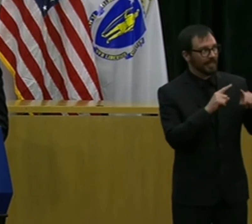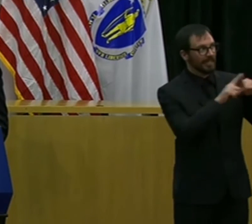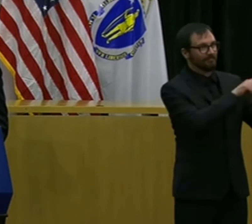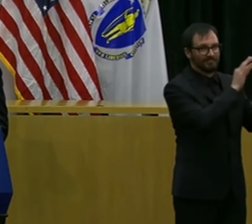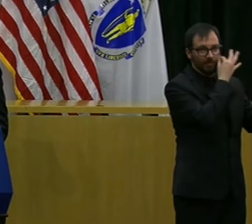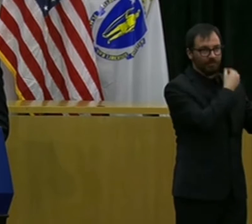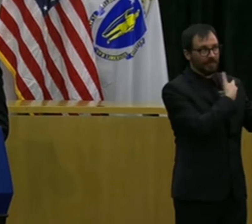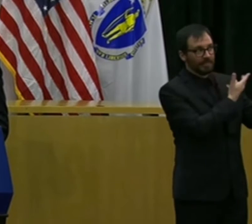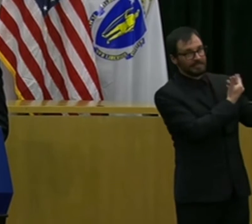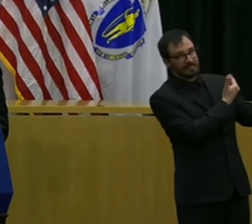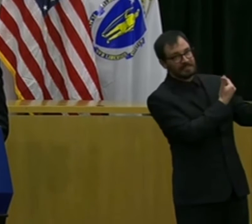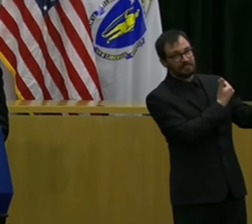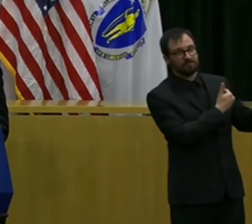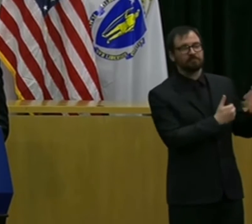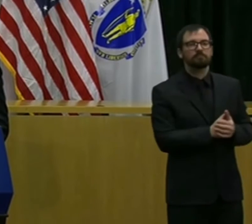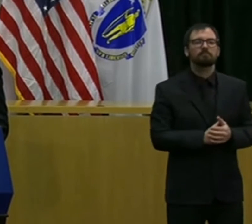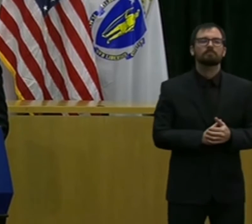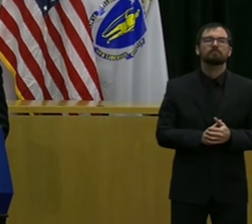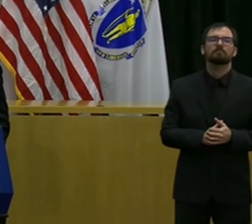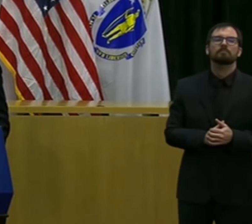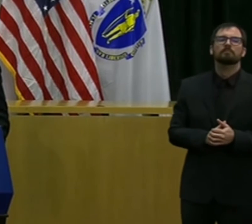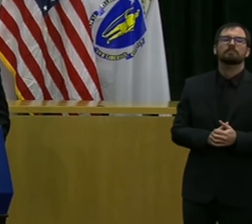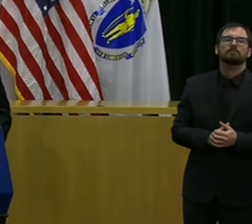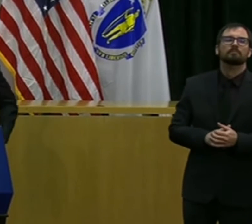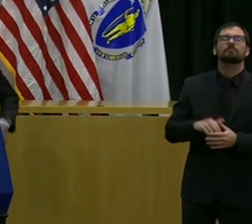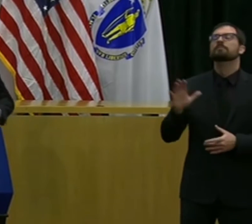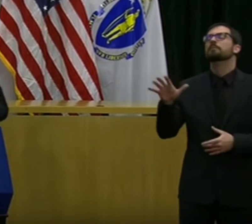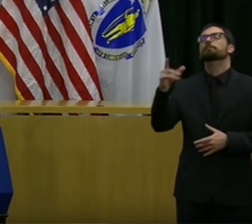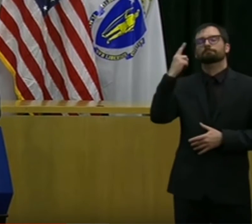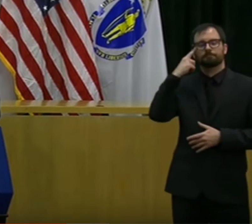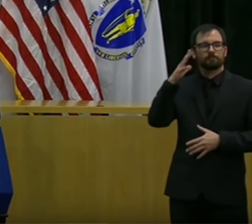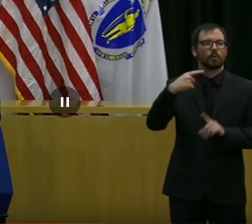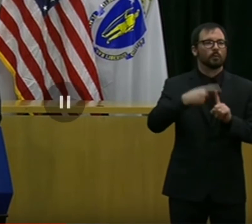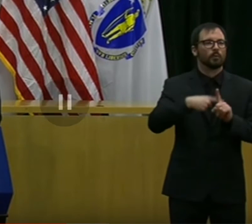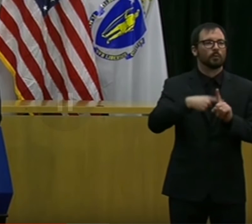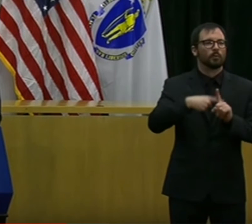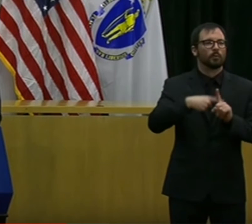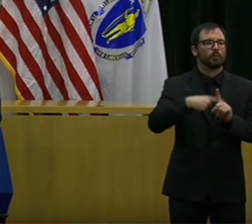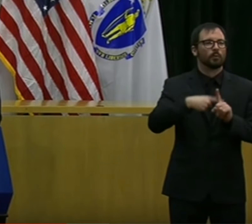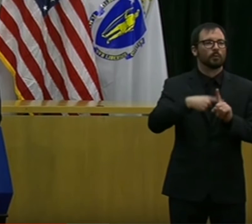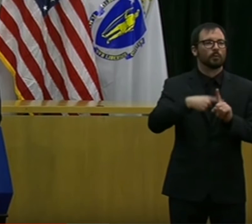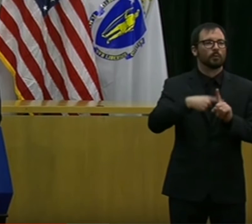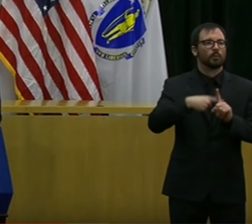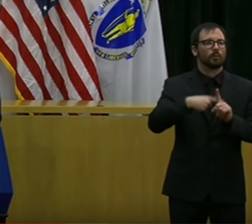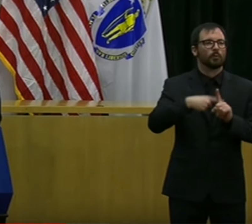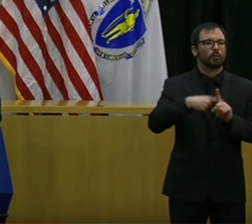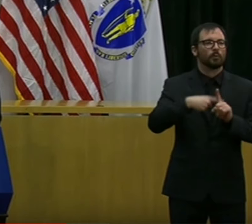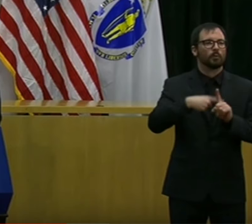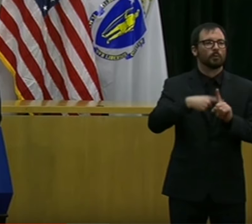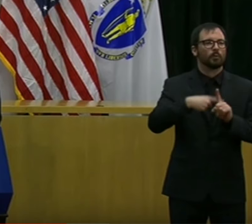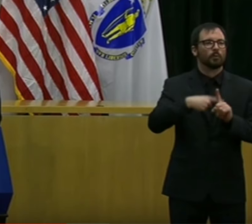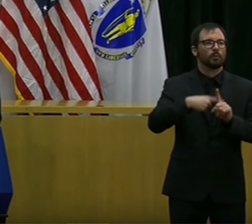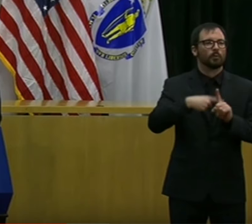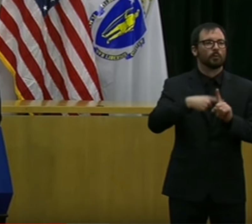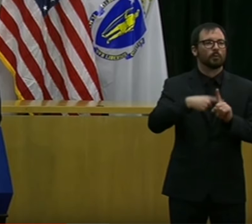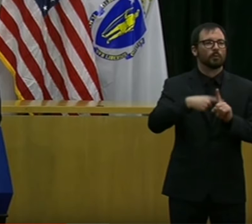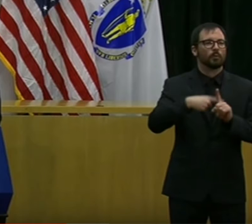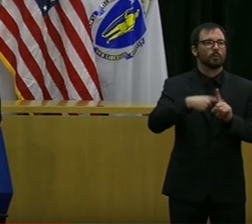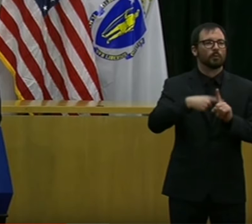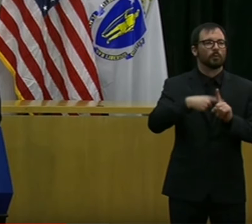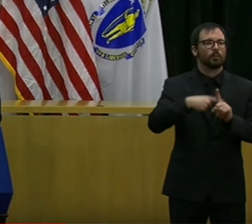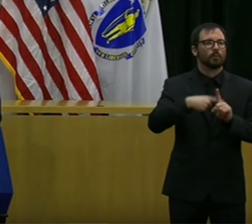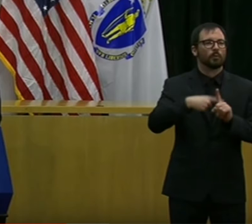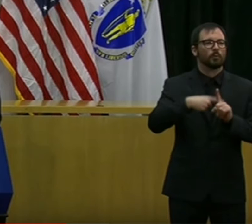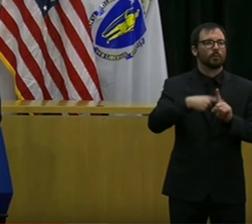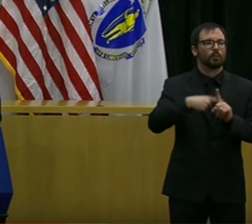Remind me again what the first part of the question was. Well, I would just start by reminding. As we can see, Governor Baker was